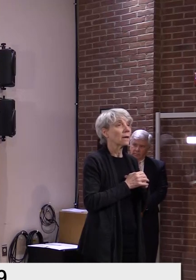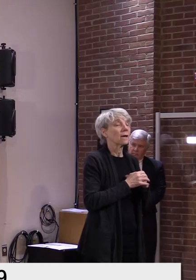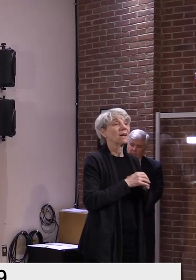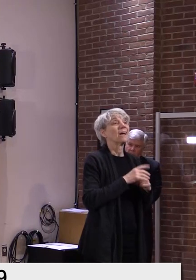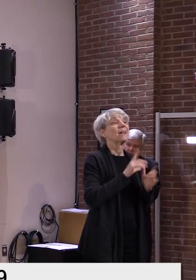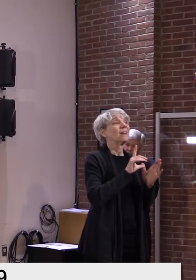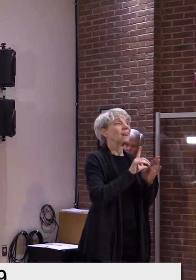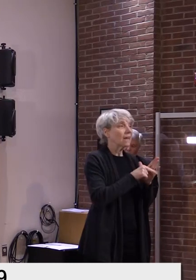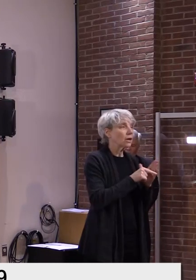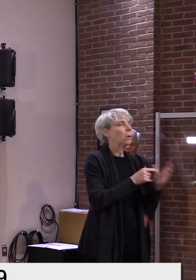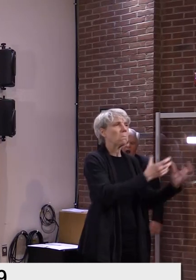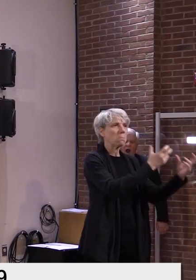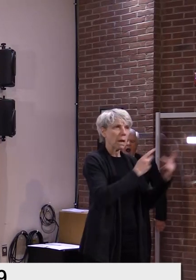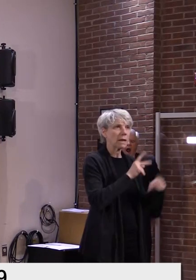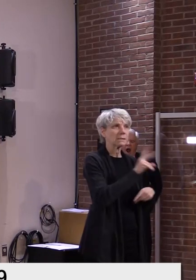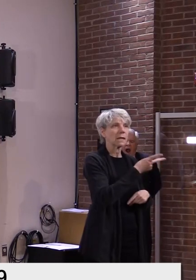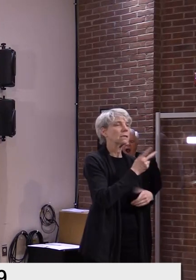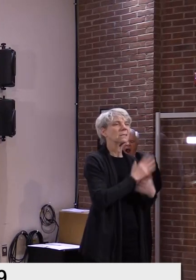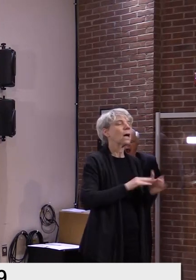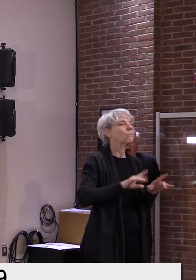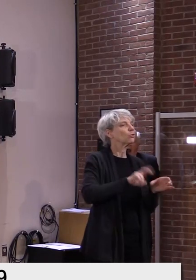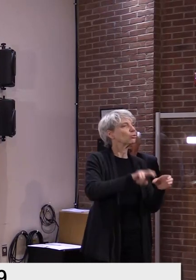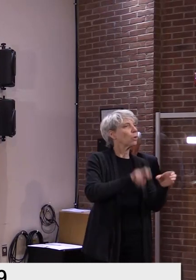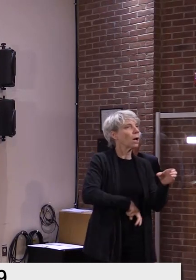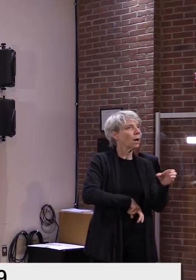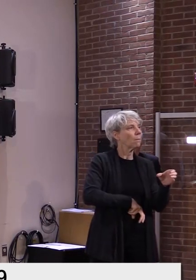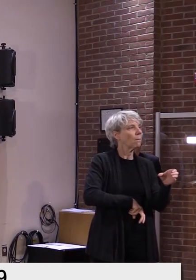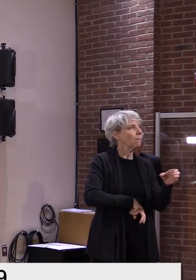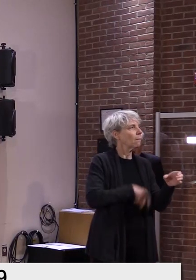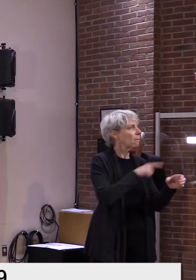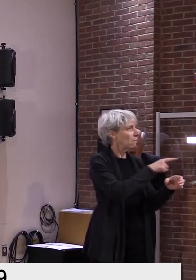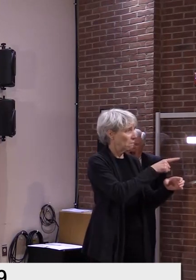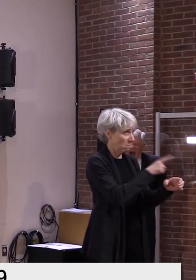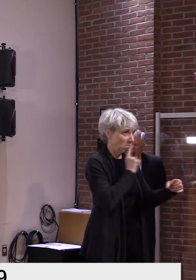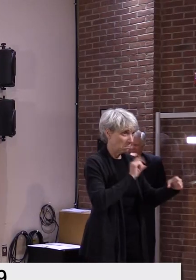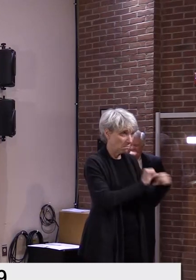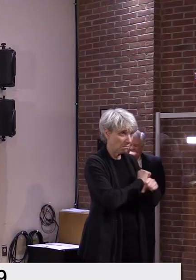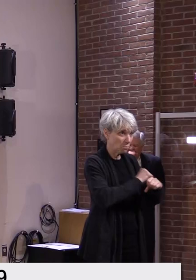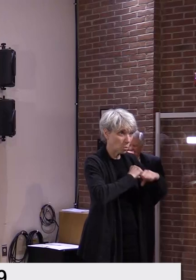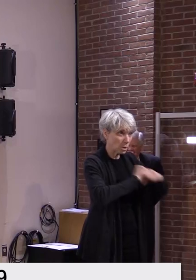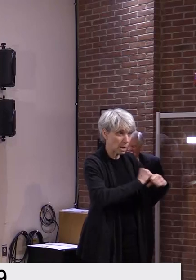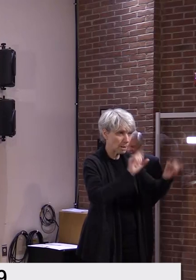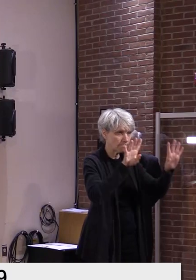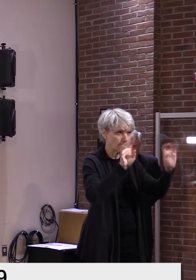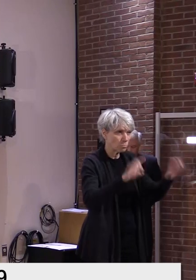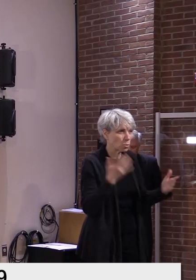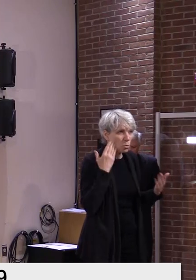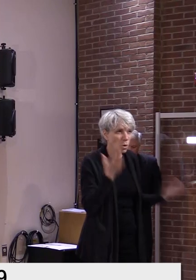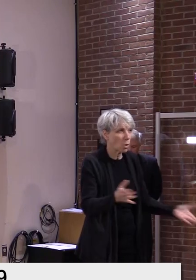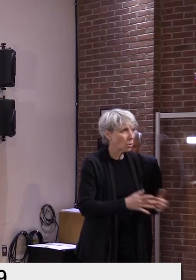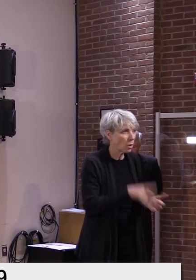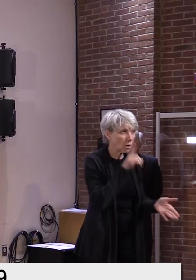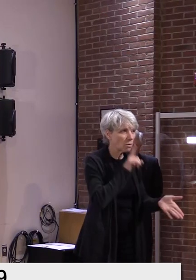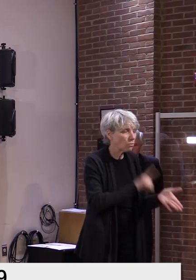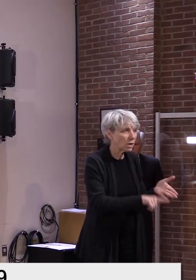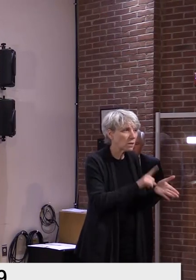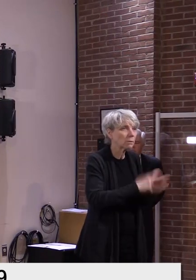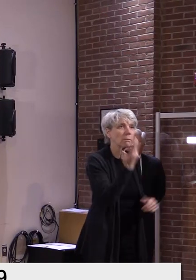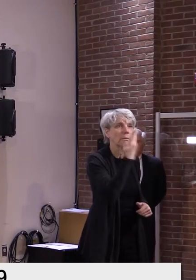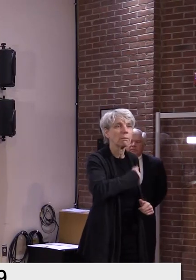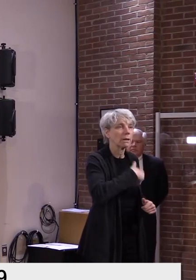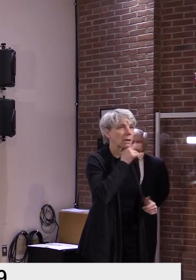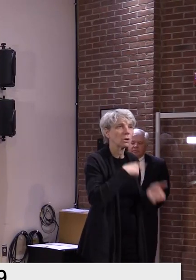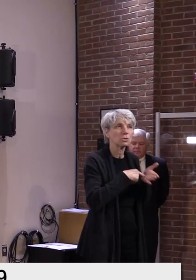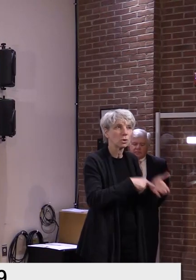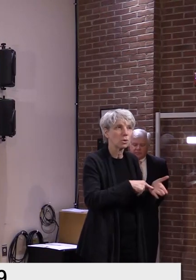followed for a very, very long period of time. So we really don't know for sure how well or how long one dose